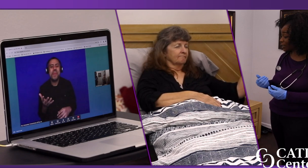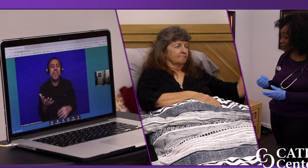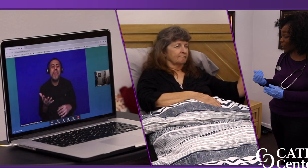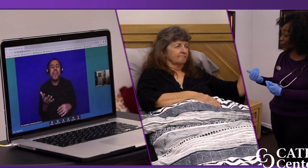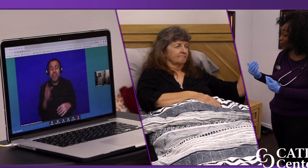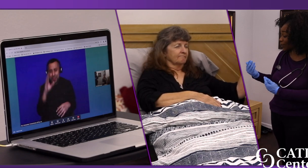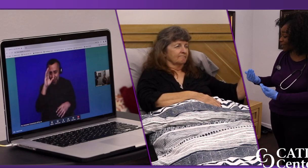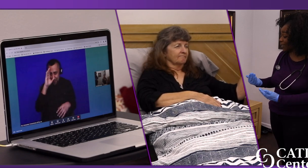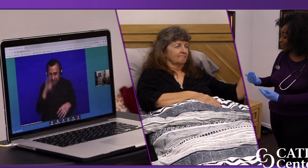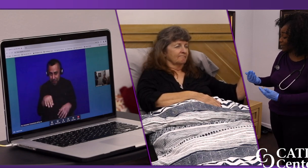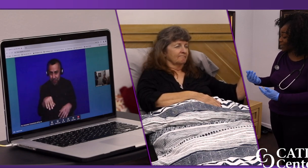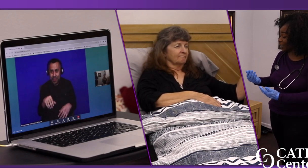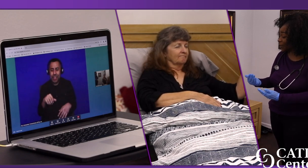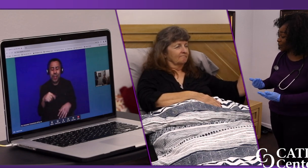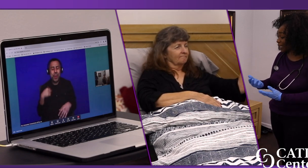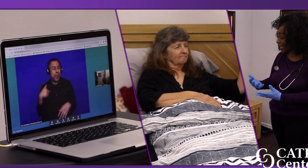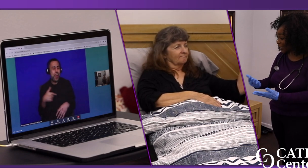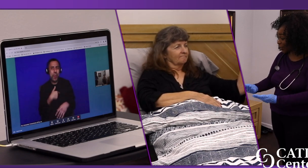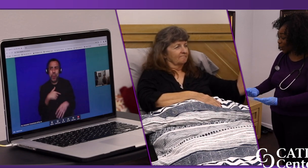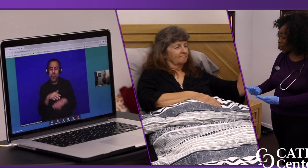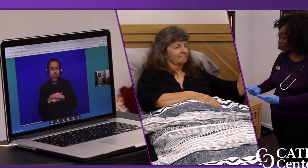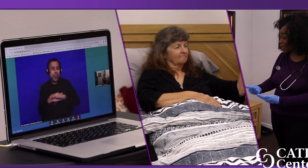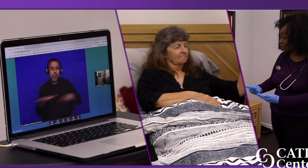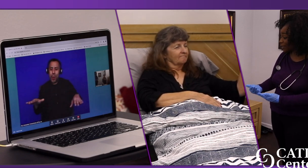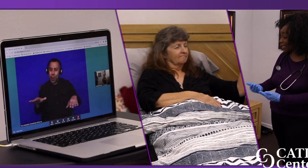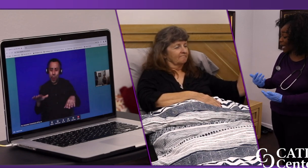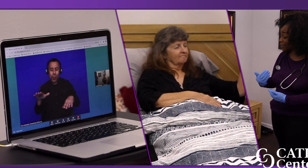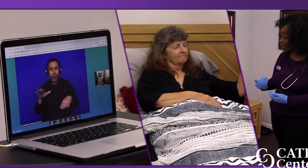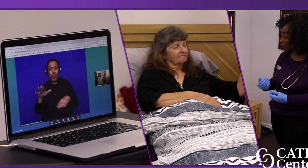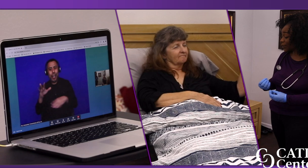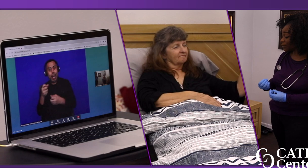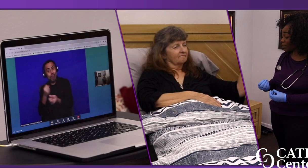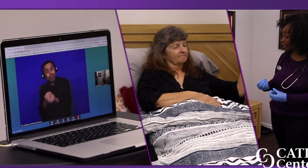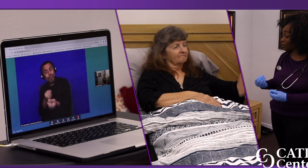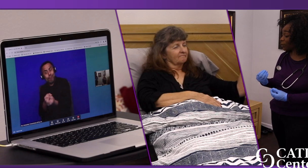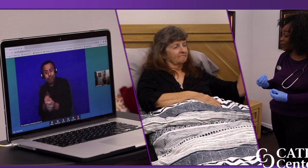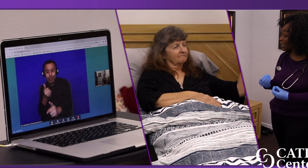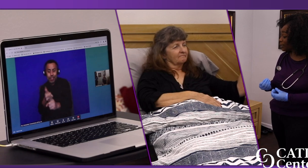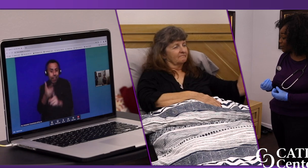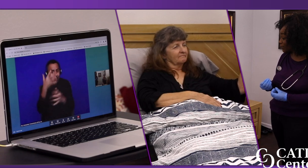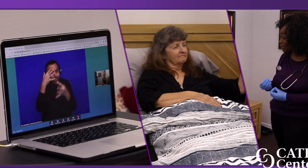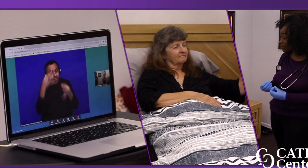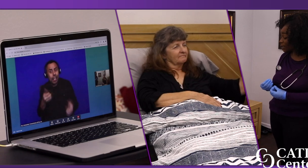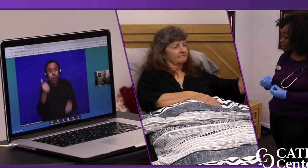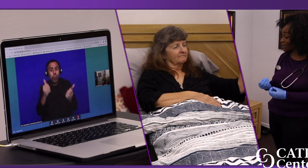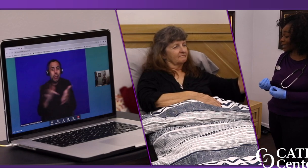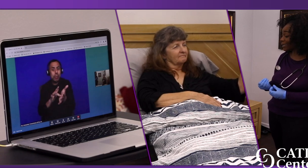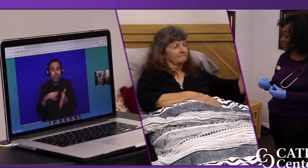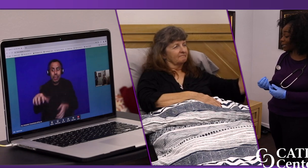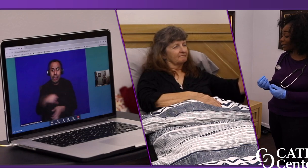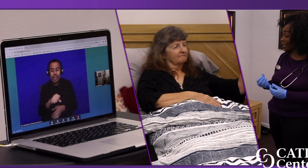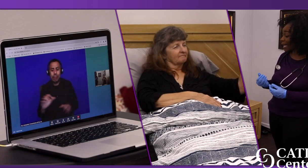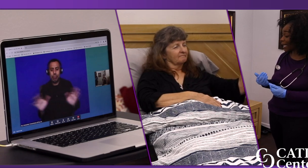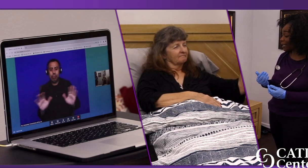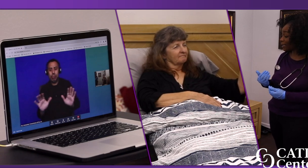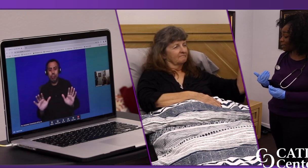usually condone you taking your own medicine. I tell you what we can do is we can